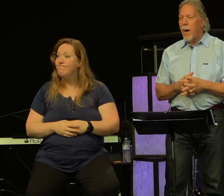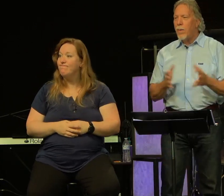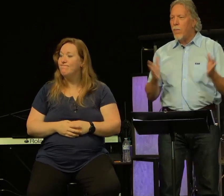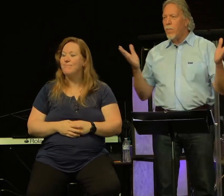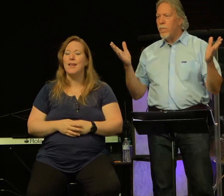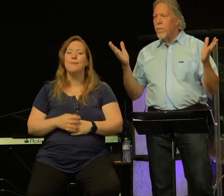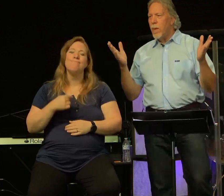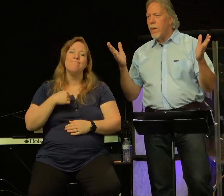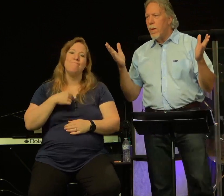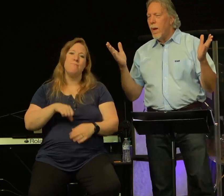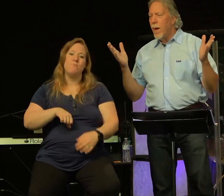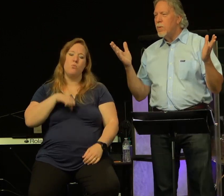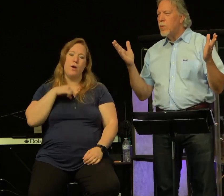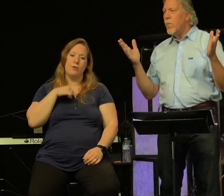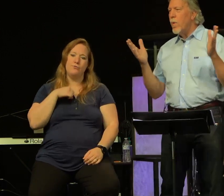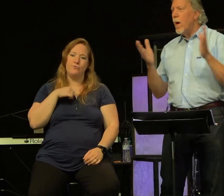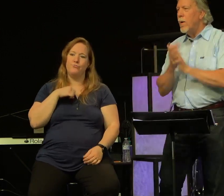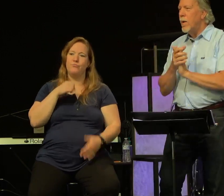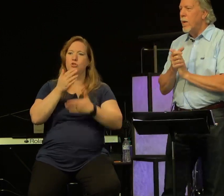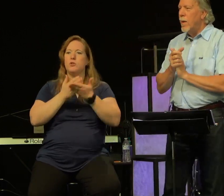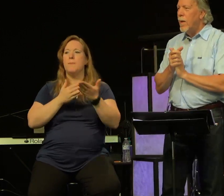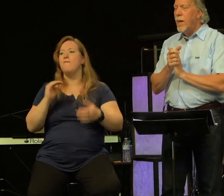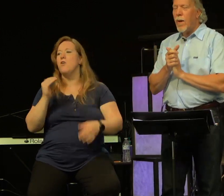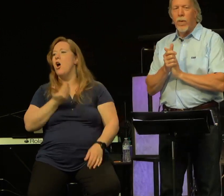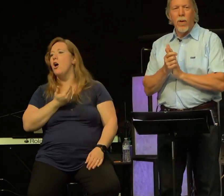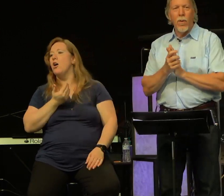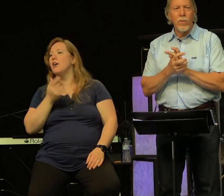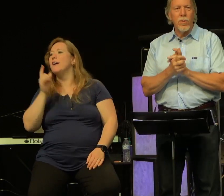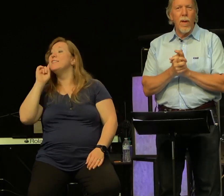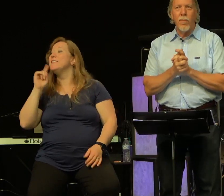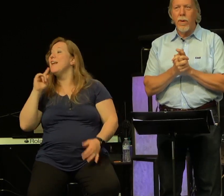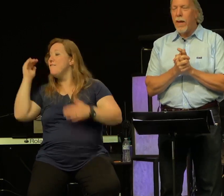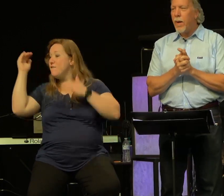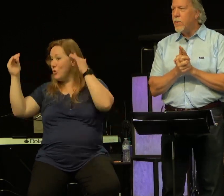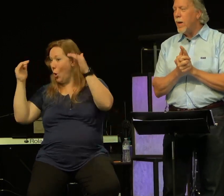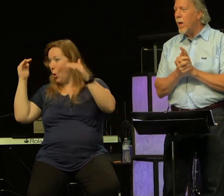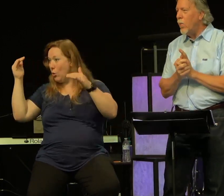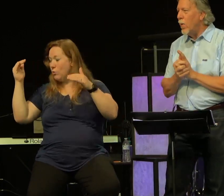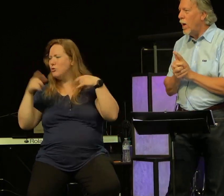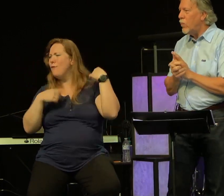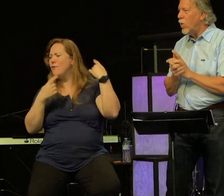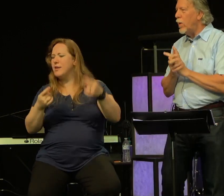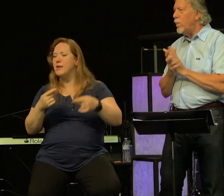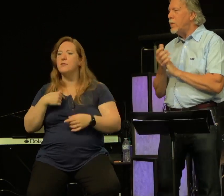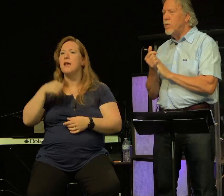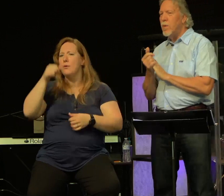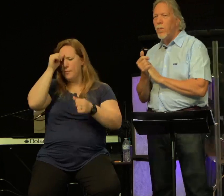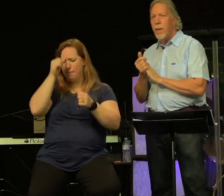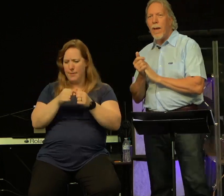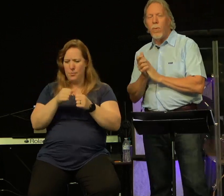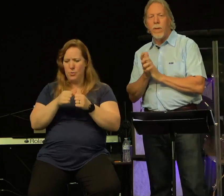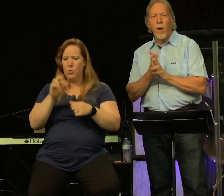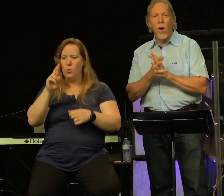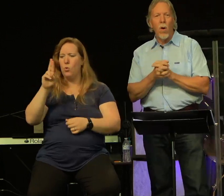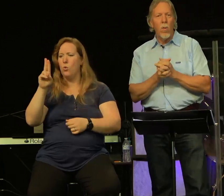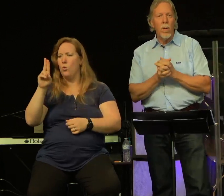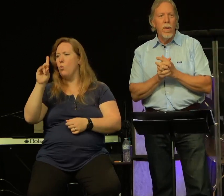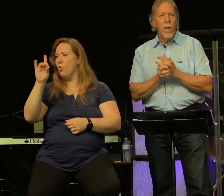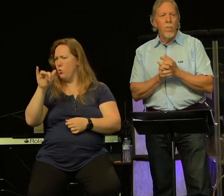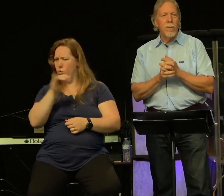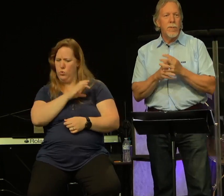I'm proud of some of our deaf adults over the years. I know Rudy mentioned to me that when